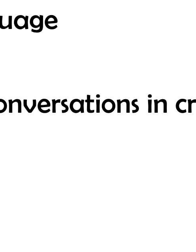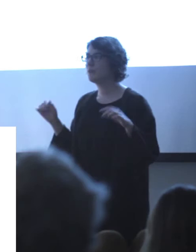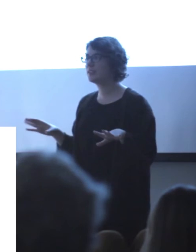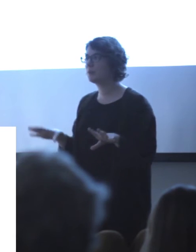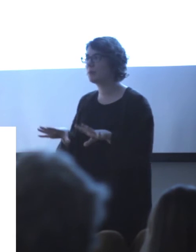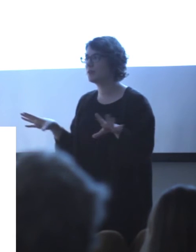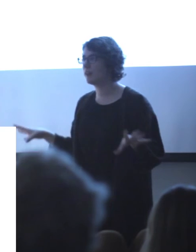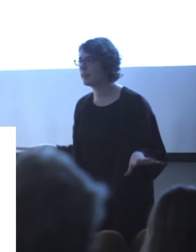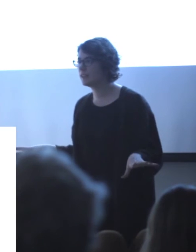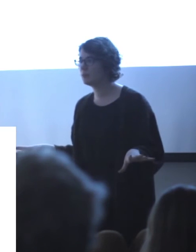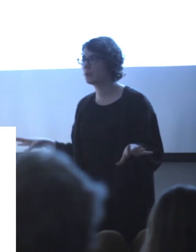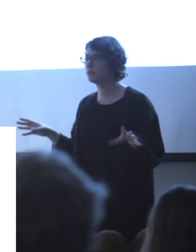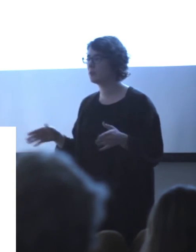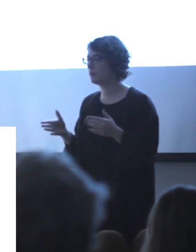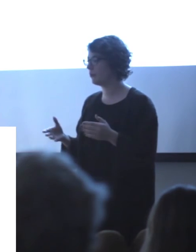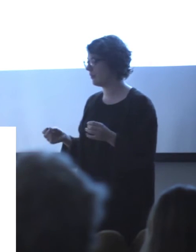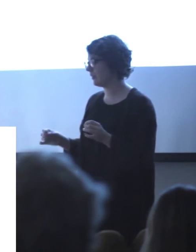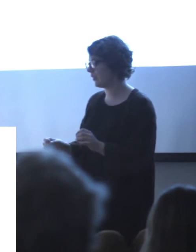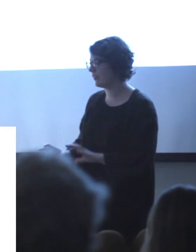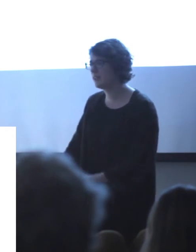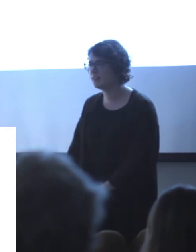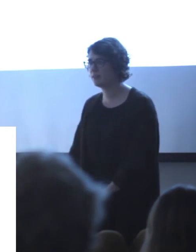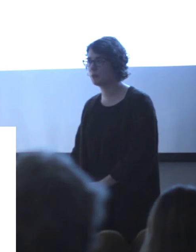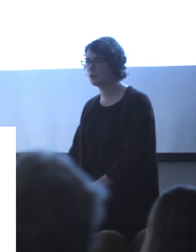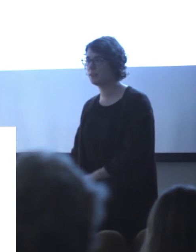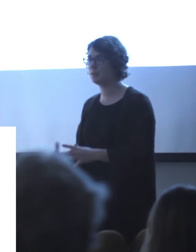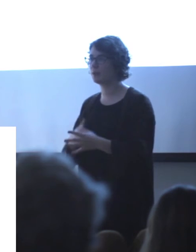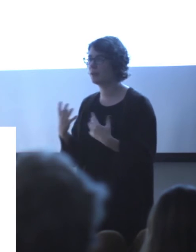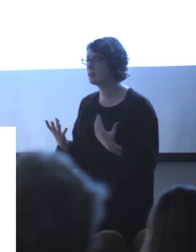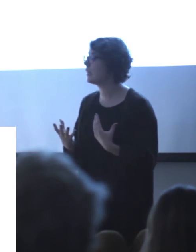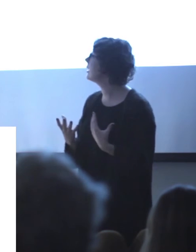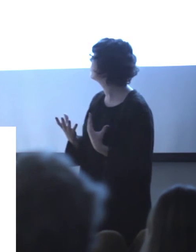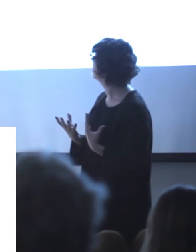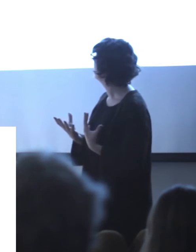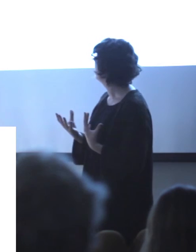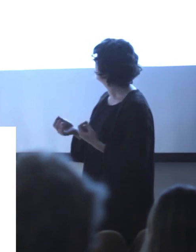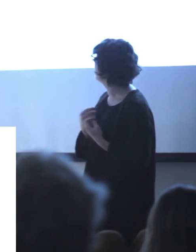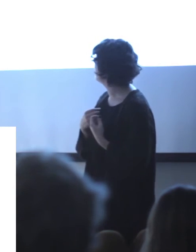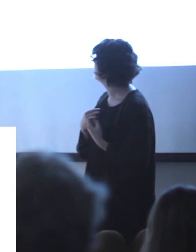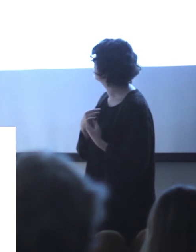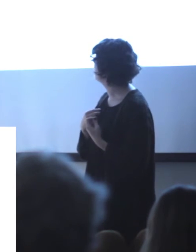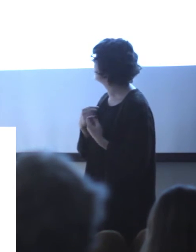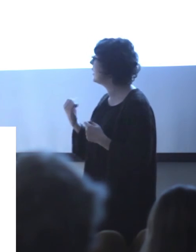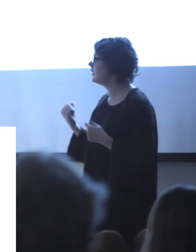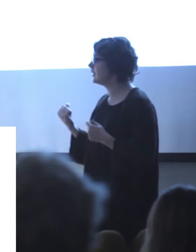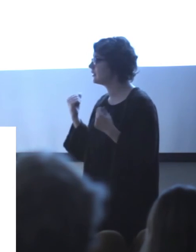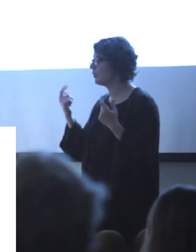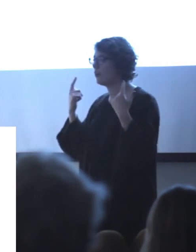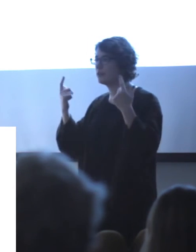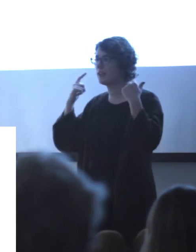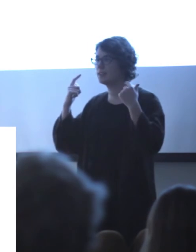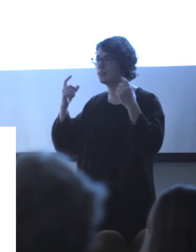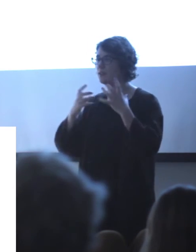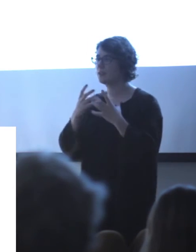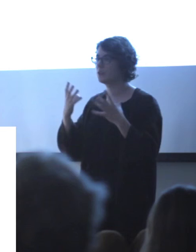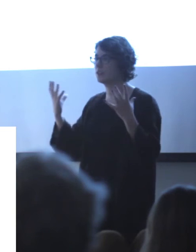nice. Most deaf people don't like it, because those people will kind of leave the deaf community, they won't learn sign language. And I talked to someone that had it, and it's really